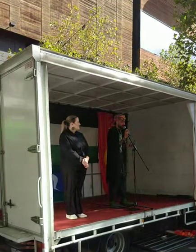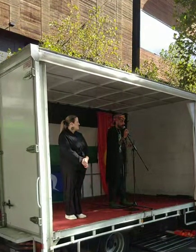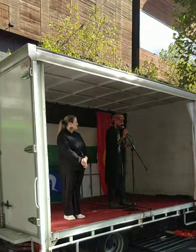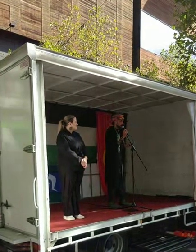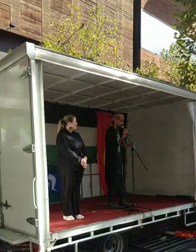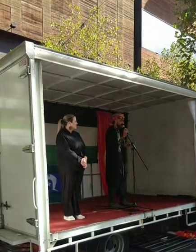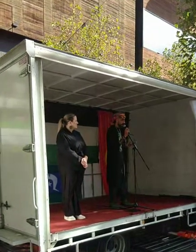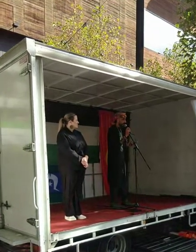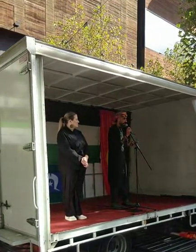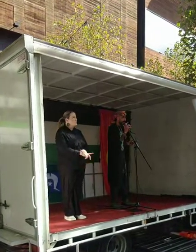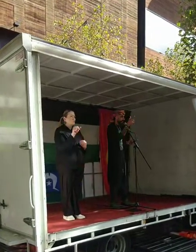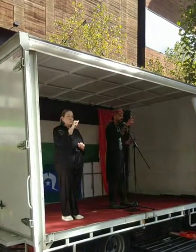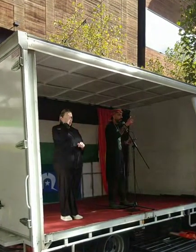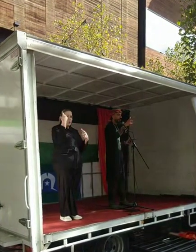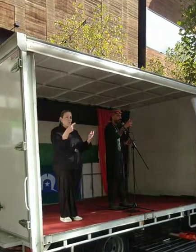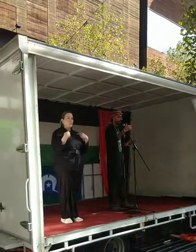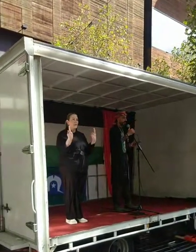You should know who we are.